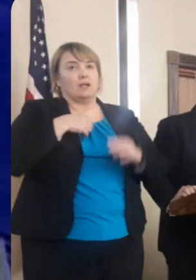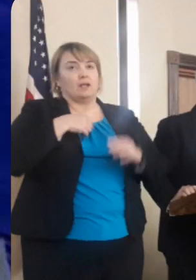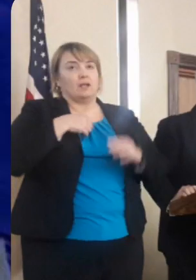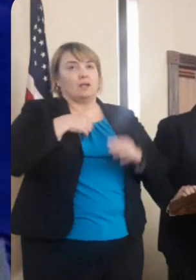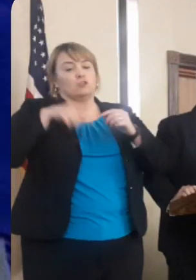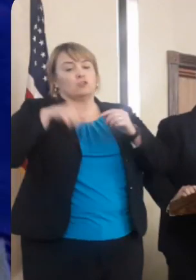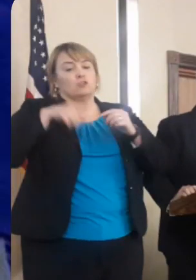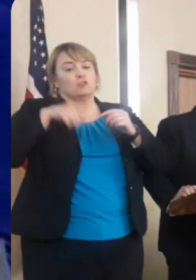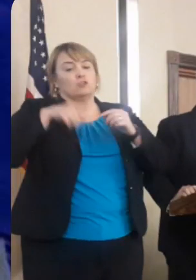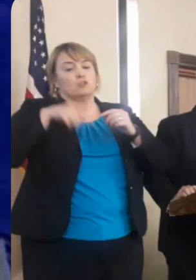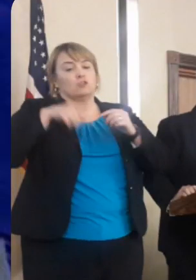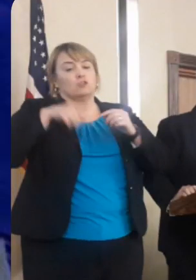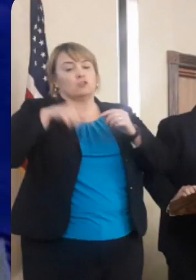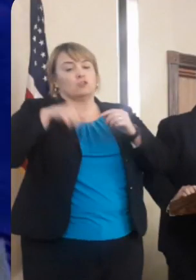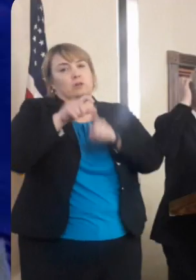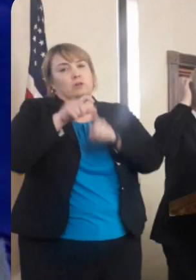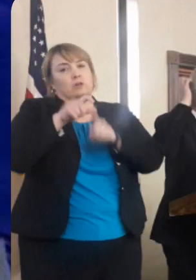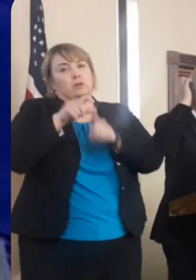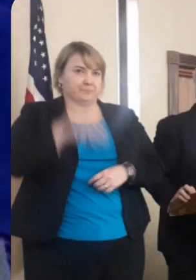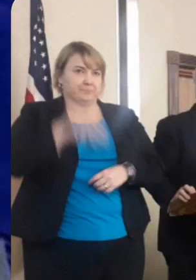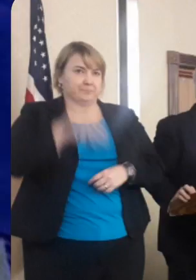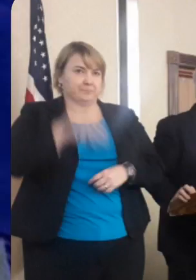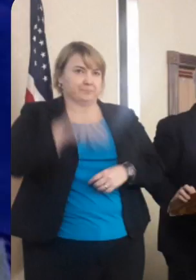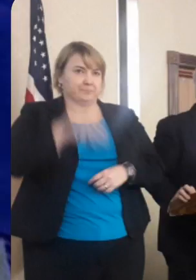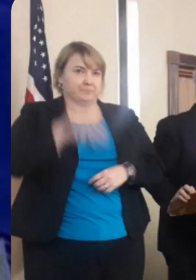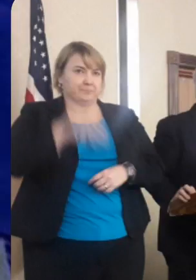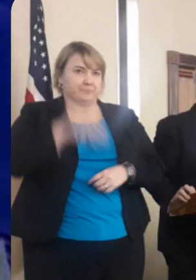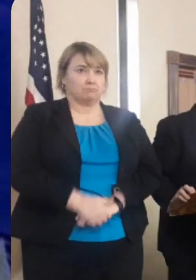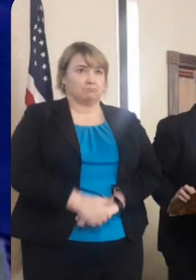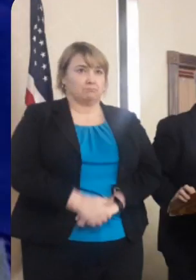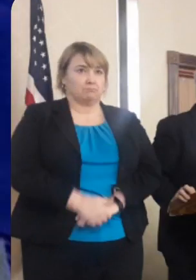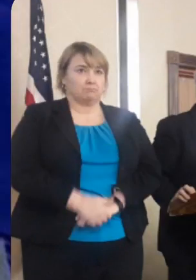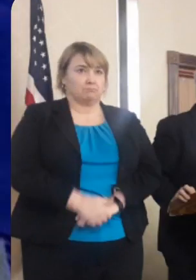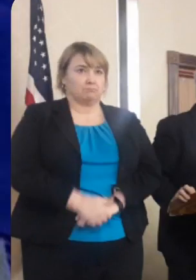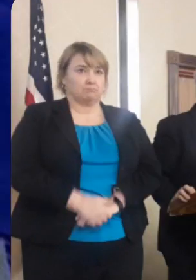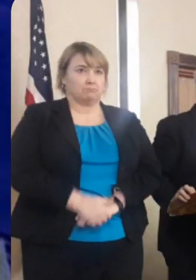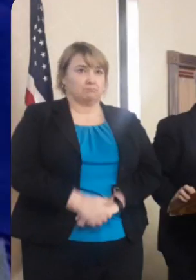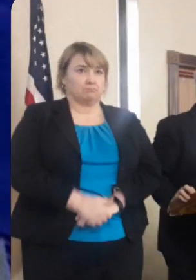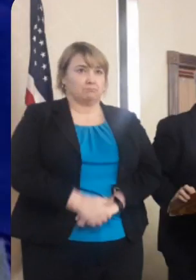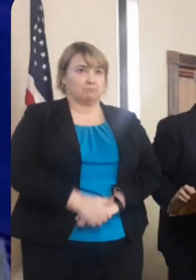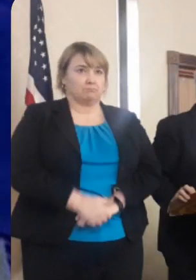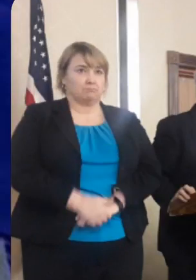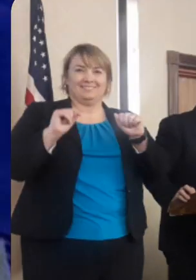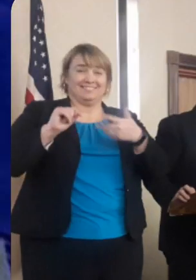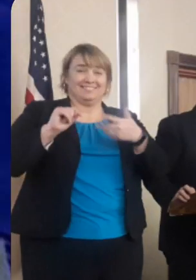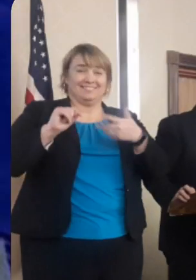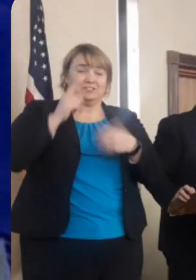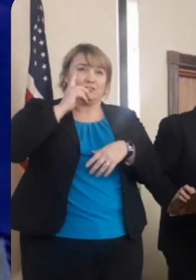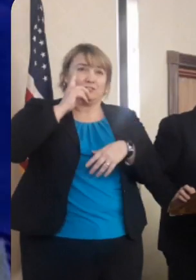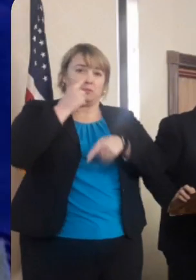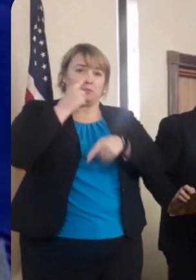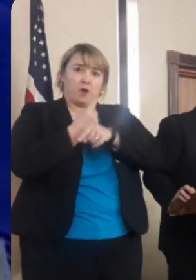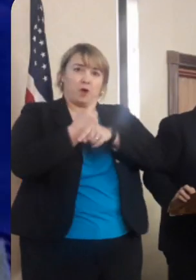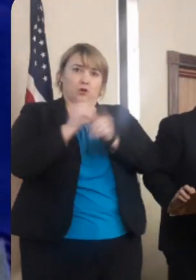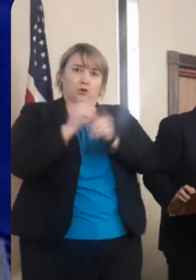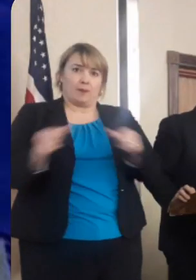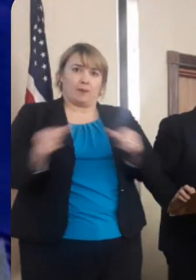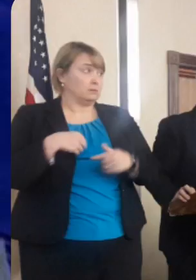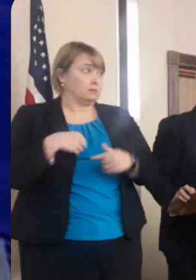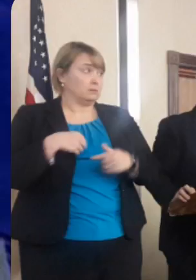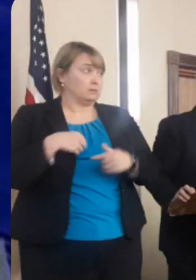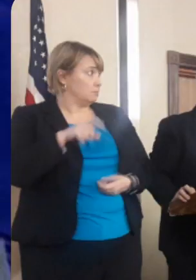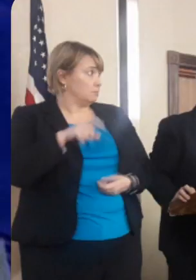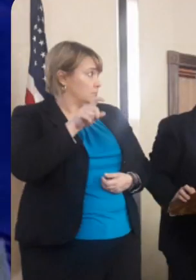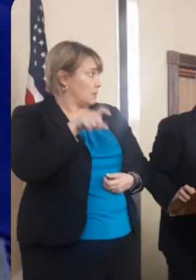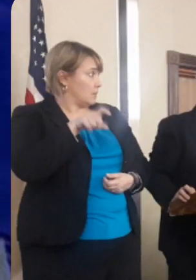and making the word parents singular. So we use proper grammar. Is the article even necessary? Because we've already had parent. It